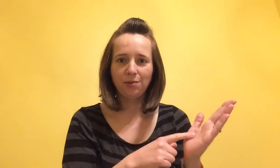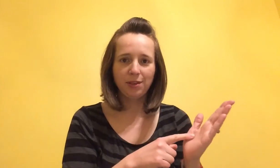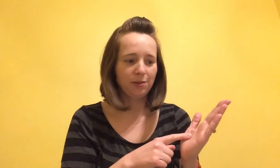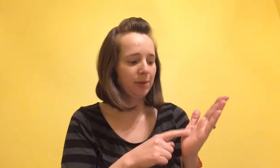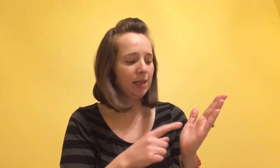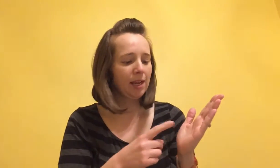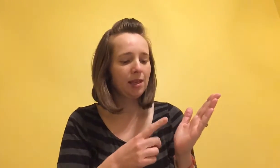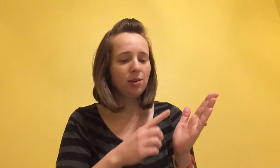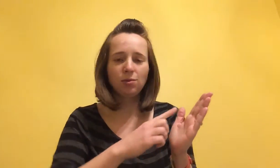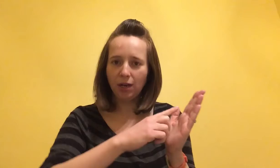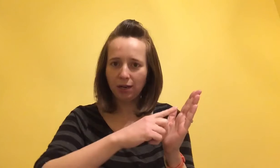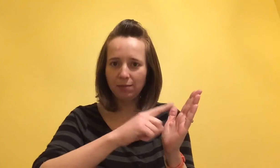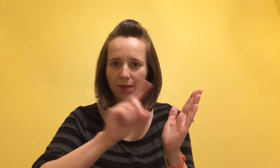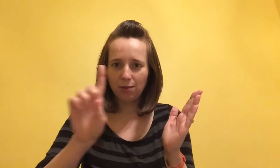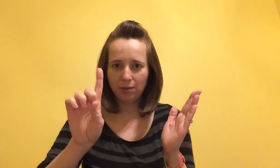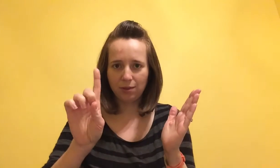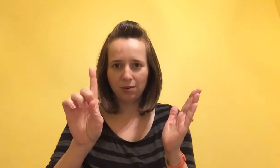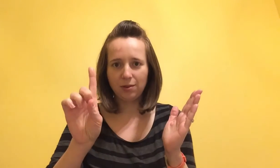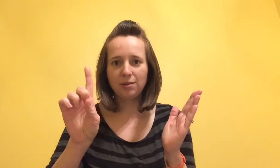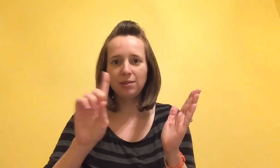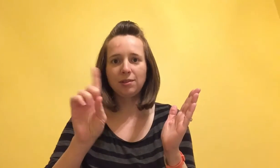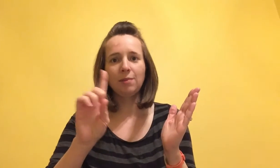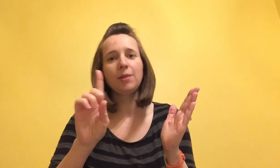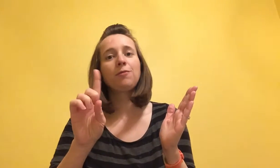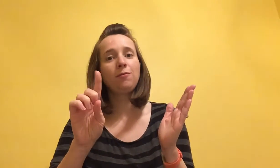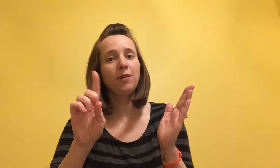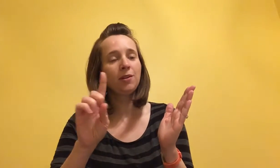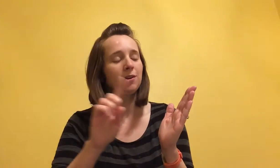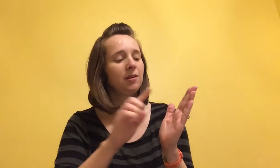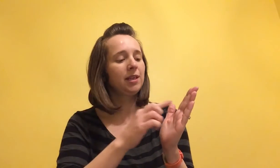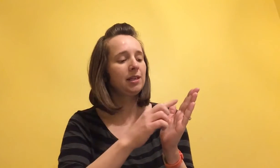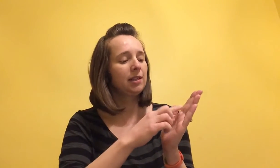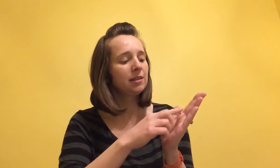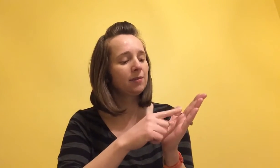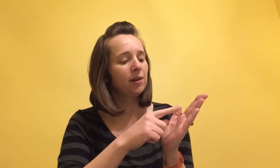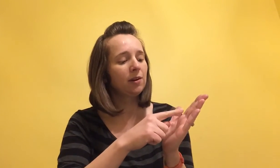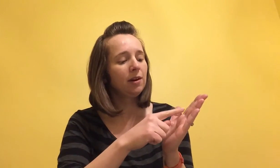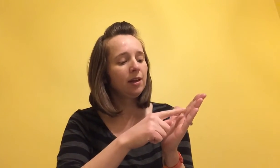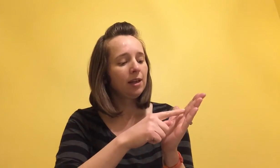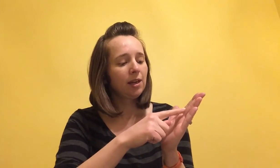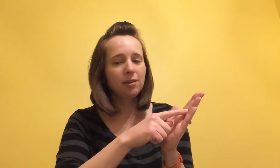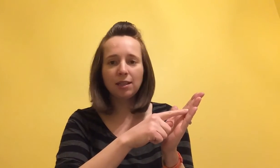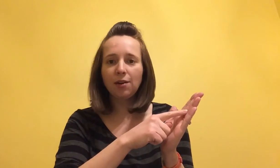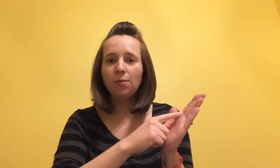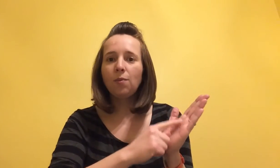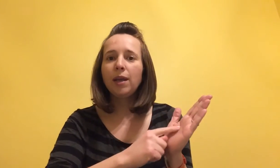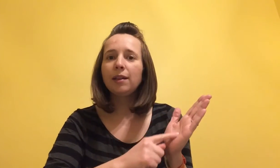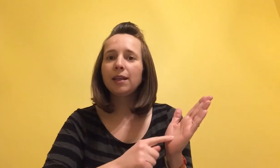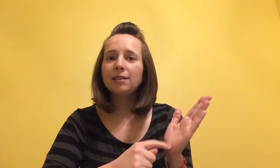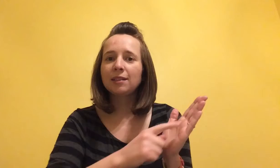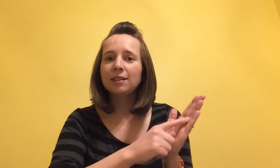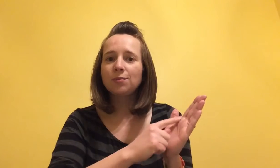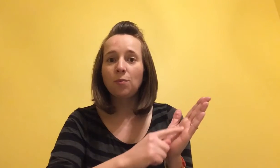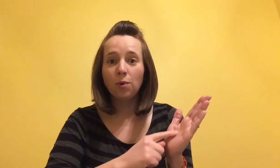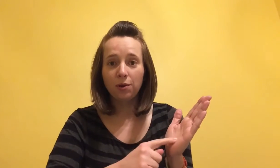little bit, and then you kind of make with your dominant finger, index finger, and you just kind of wiggle it. So this is